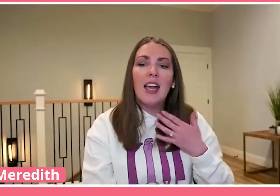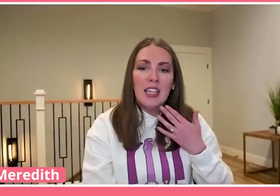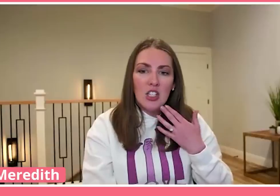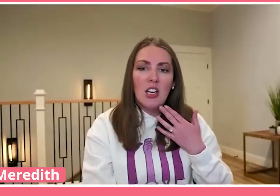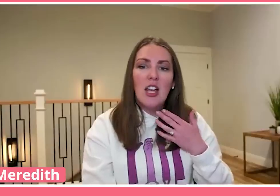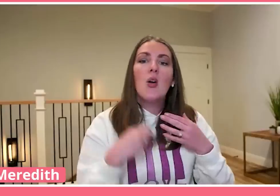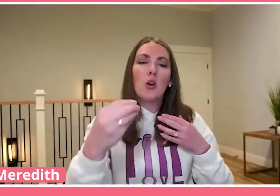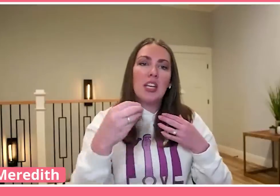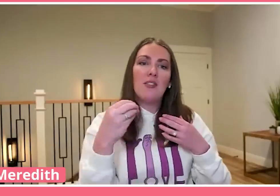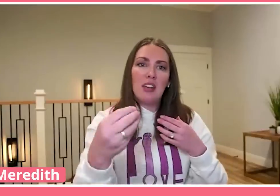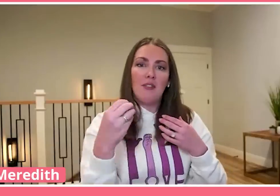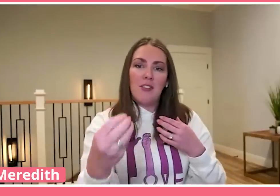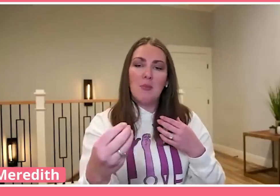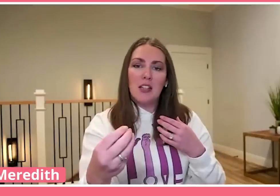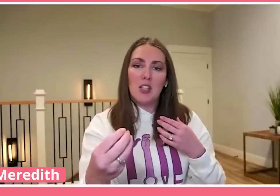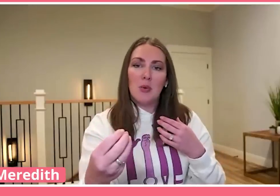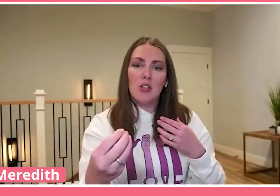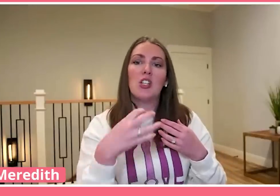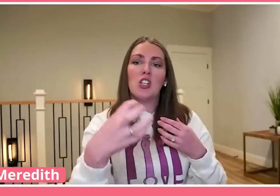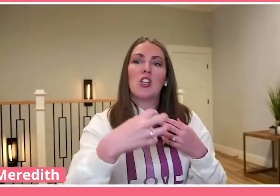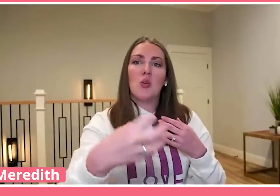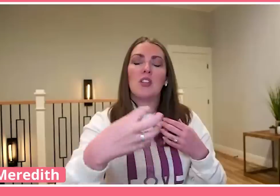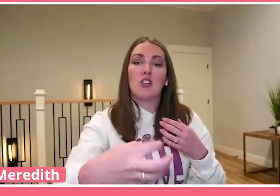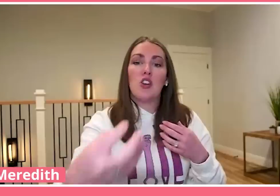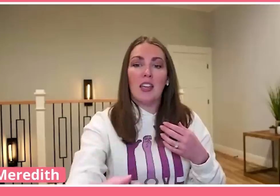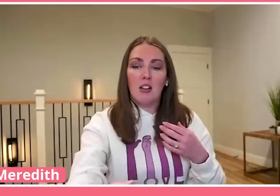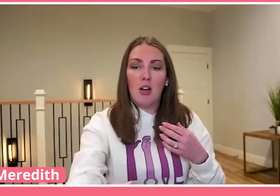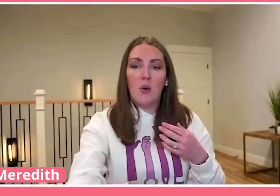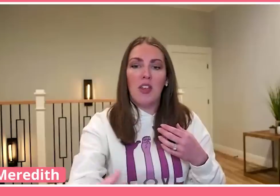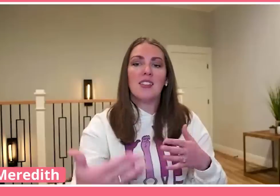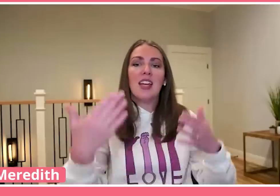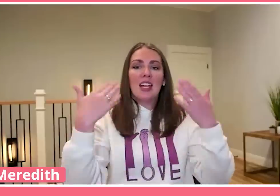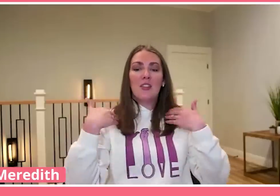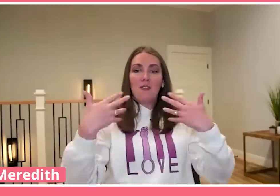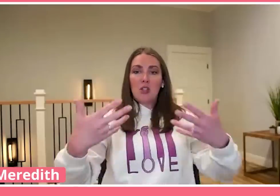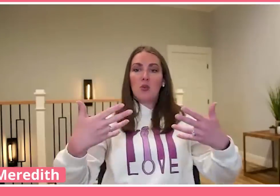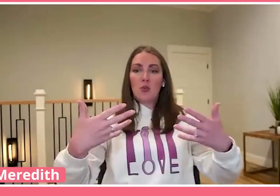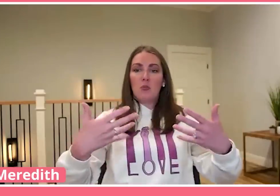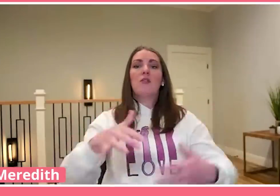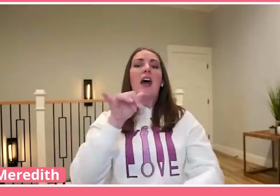get you. We're giving that feedback to the person to know that they're tracking along with us. The visual form of that.